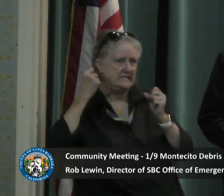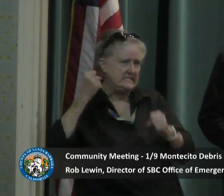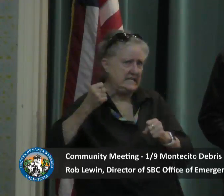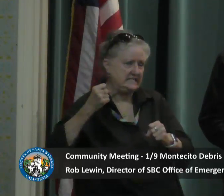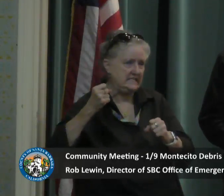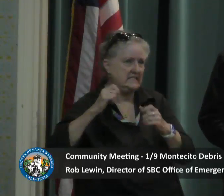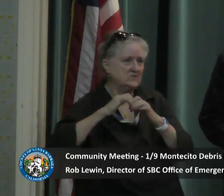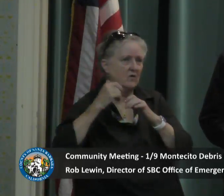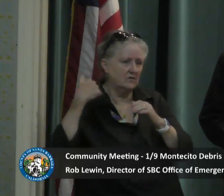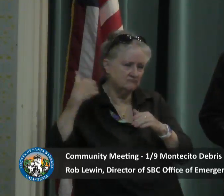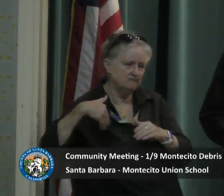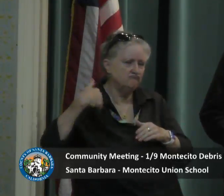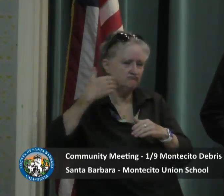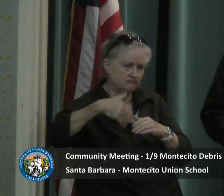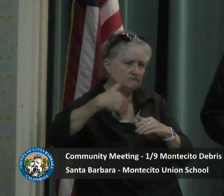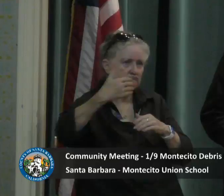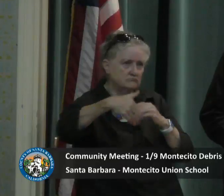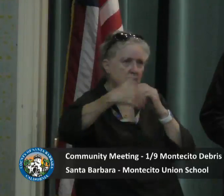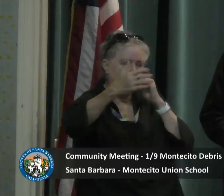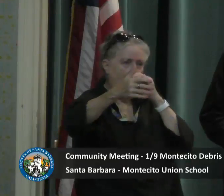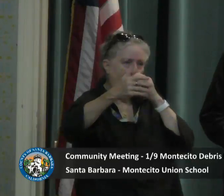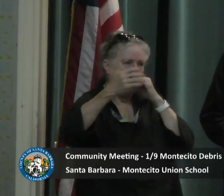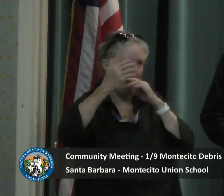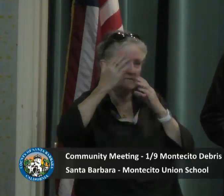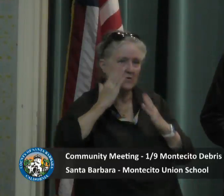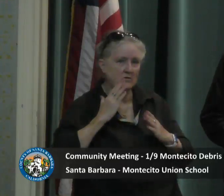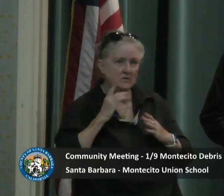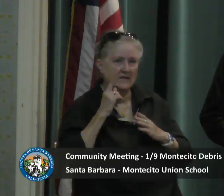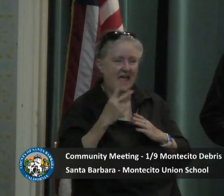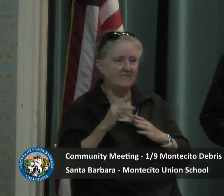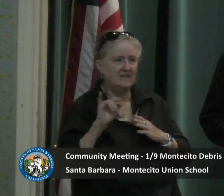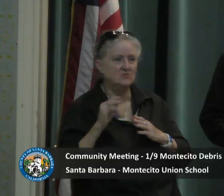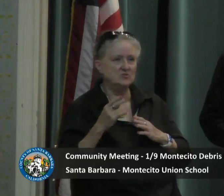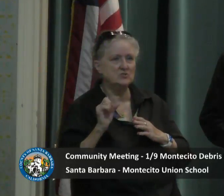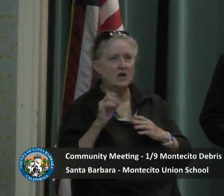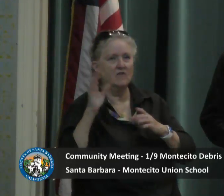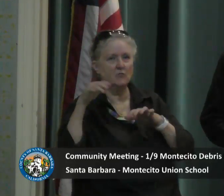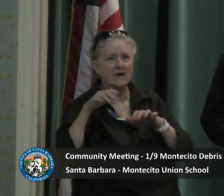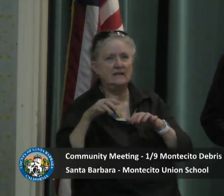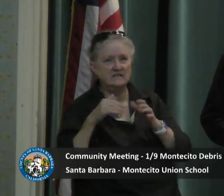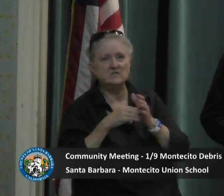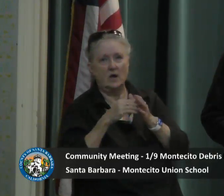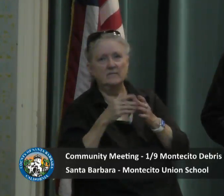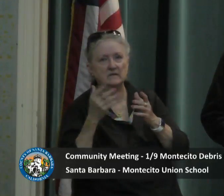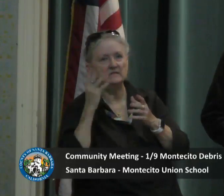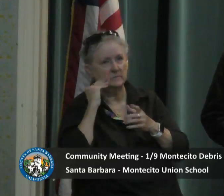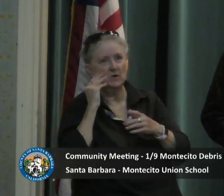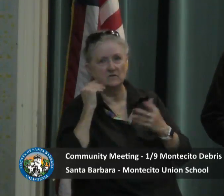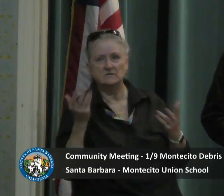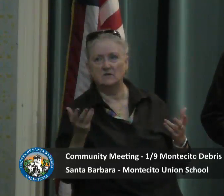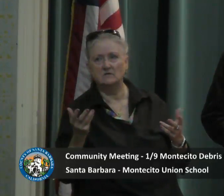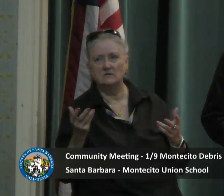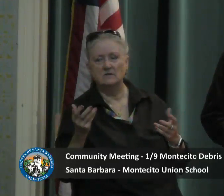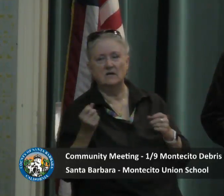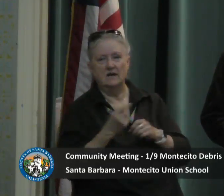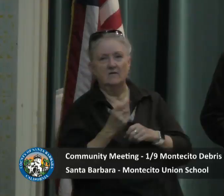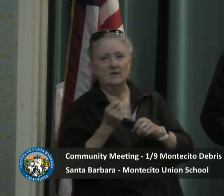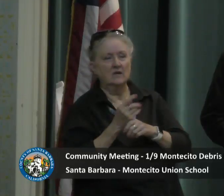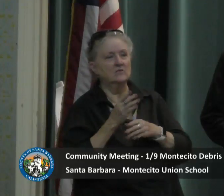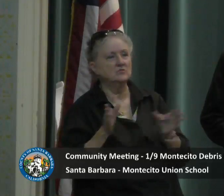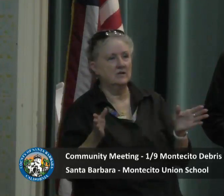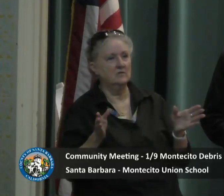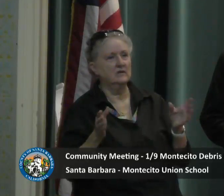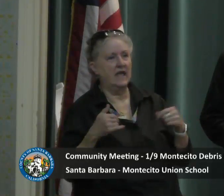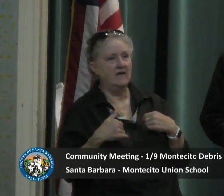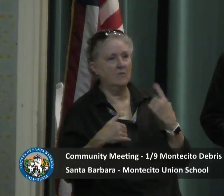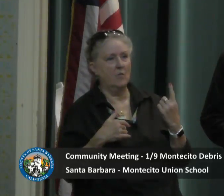over the course of time. And unfortunately, a ½ inch of rain per hour is a common experience. Every year, generally, there